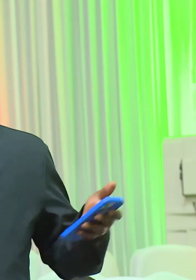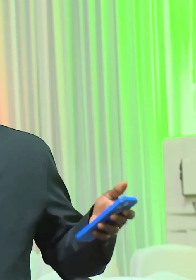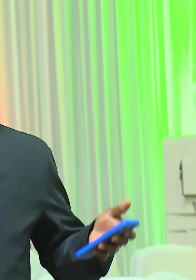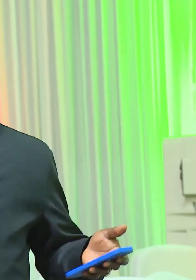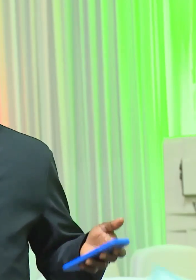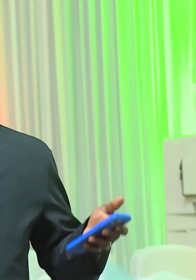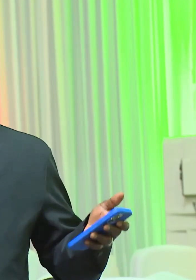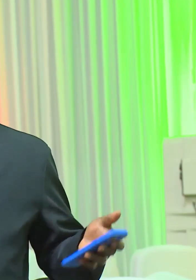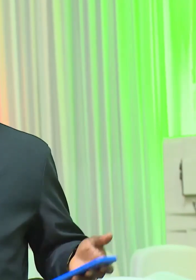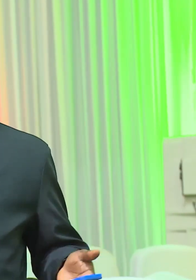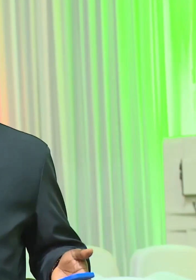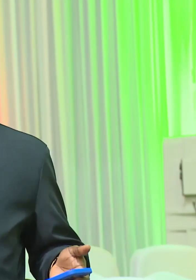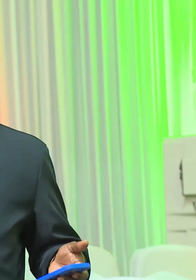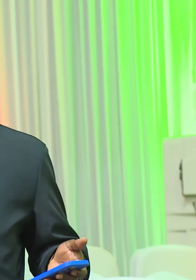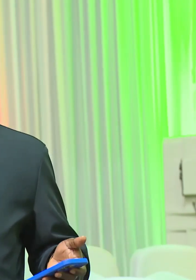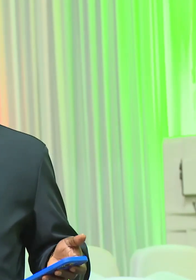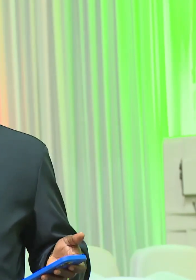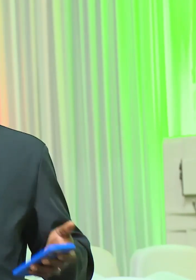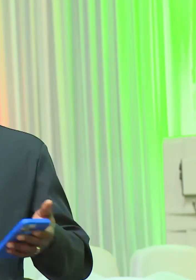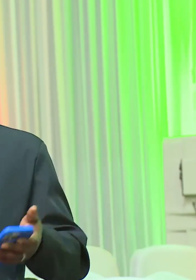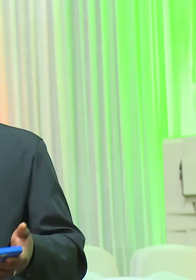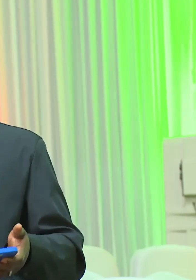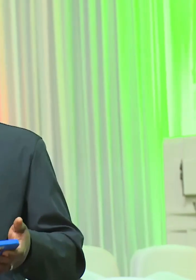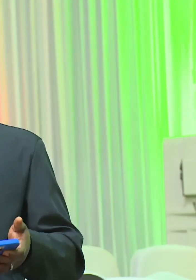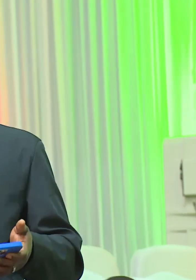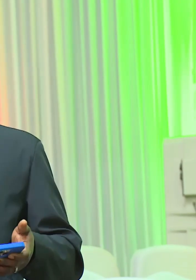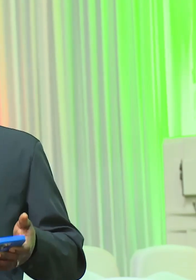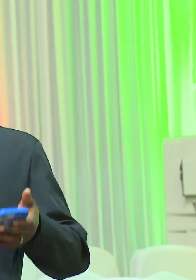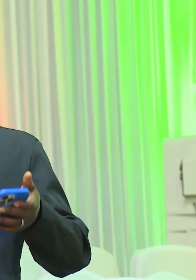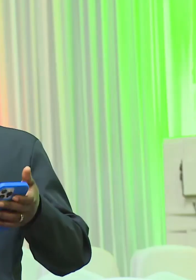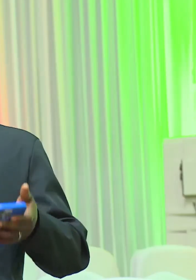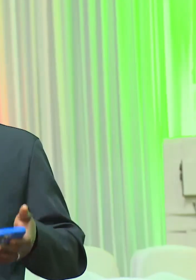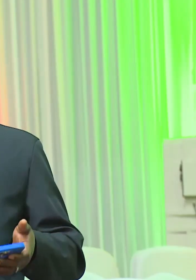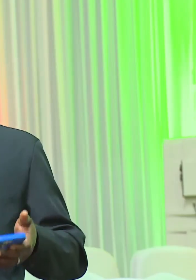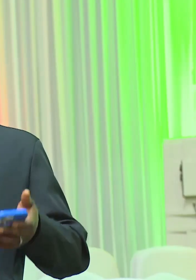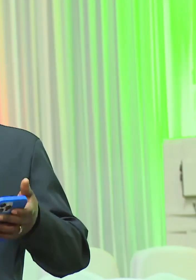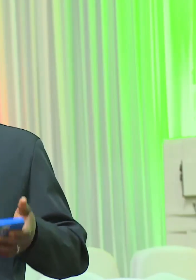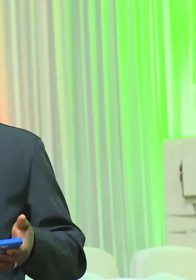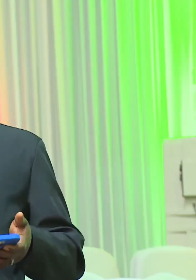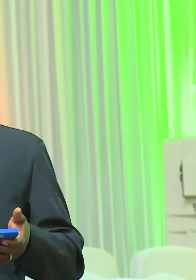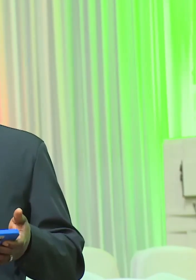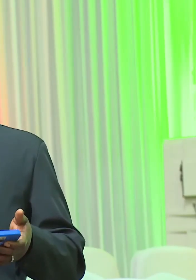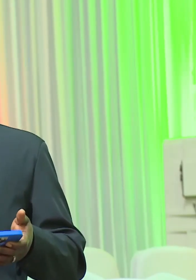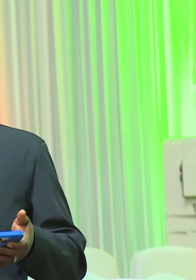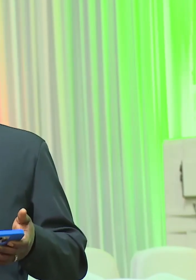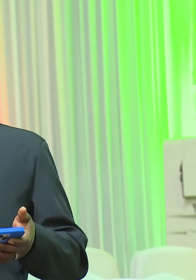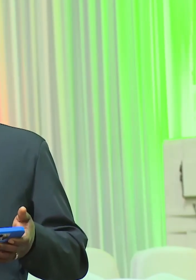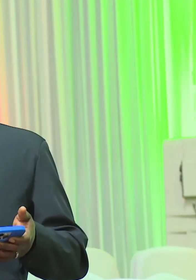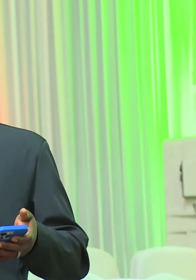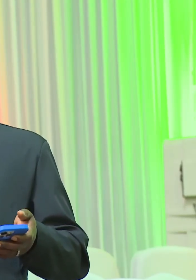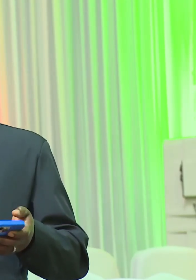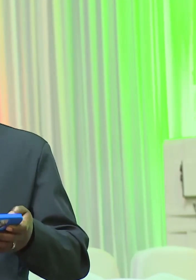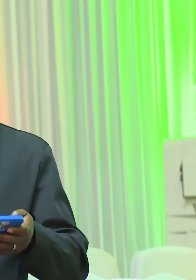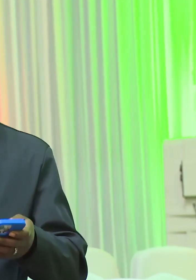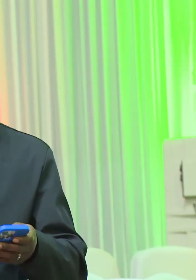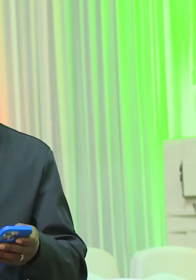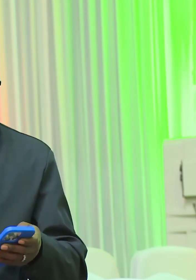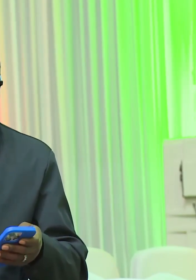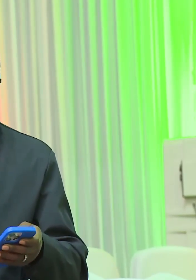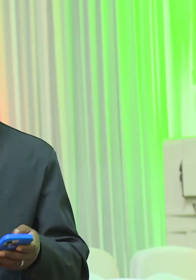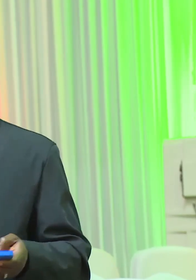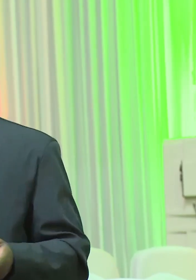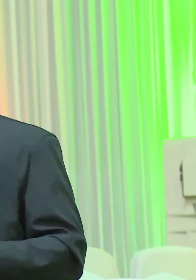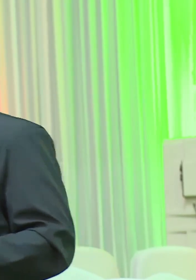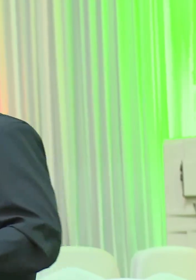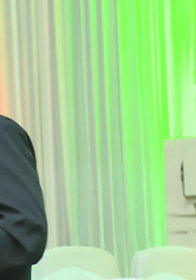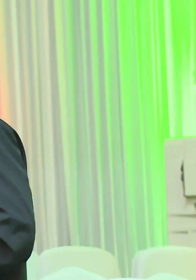especially in rural areas? Because syndromic management is still going on. So those are my two